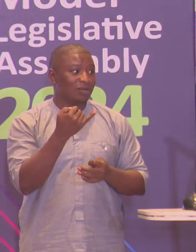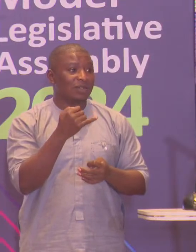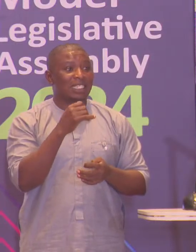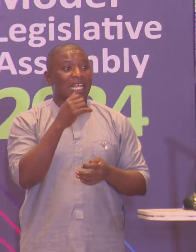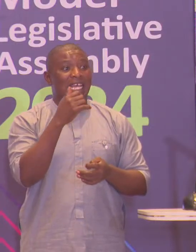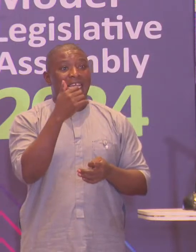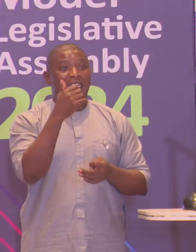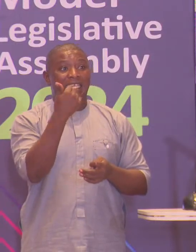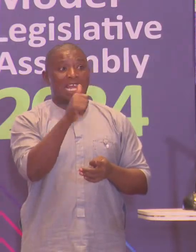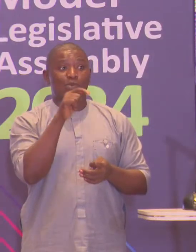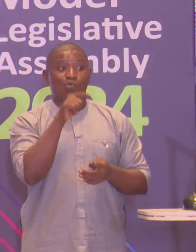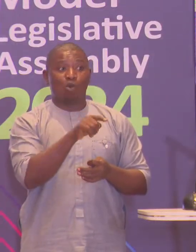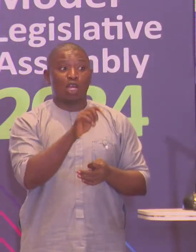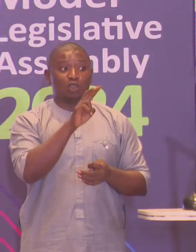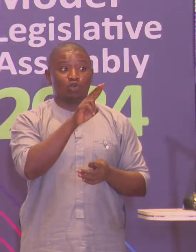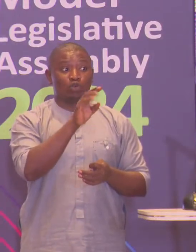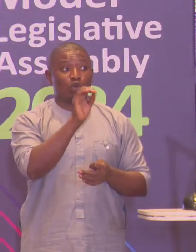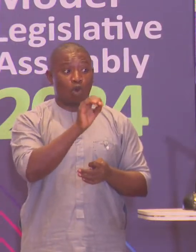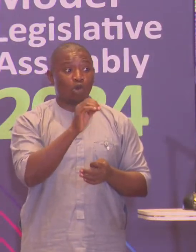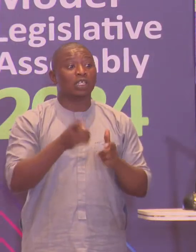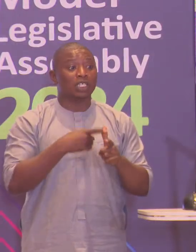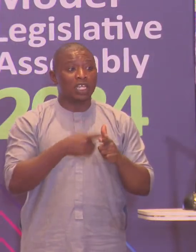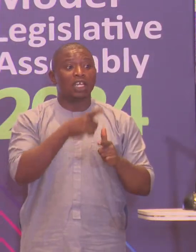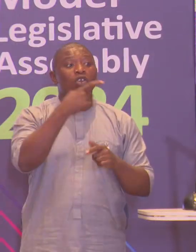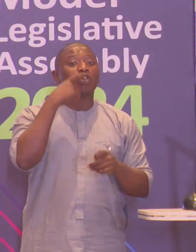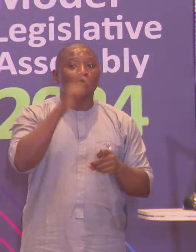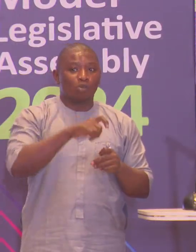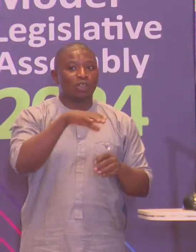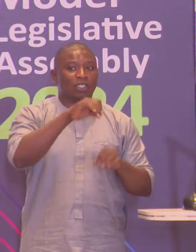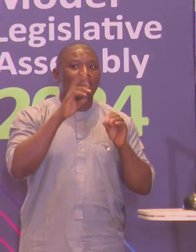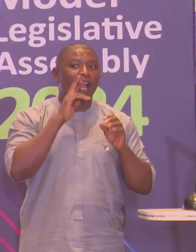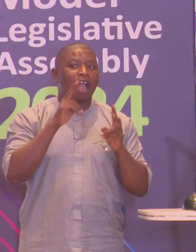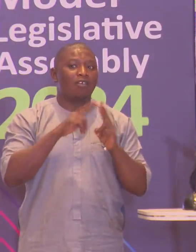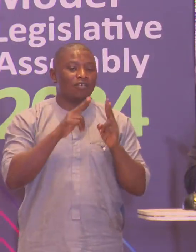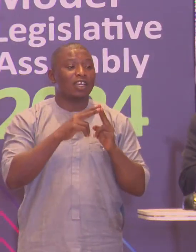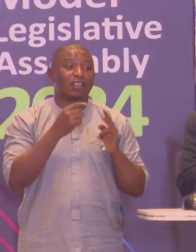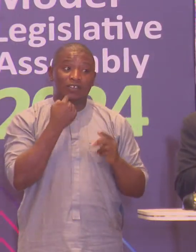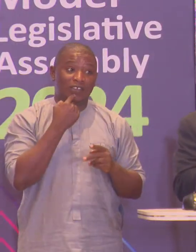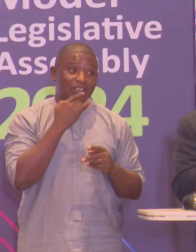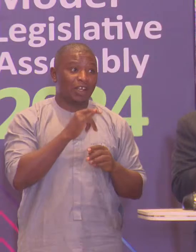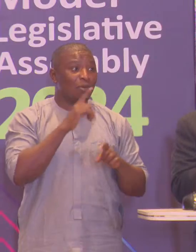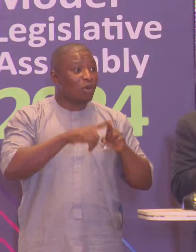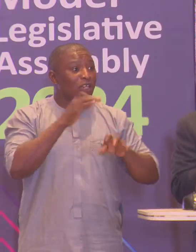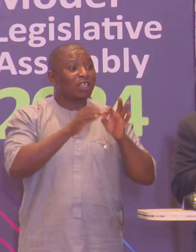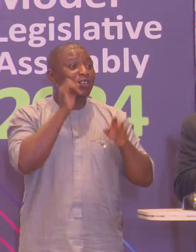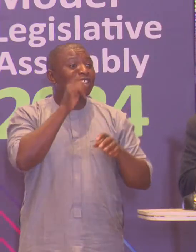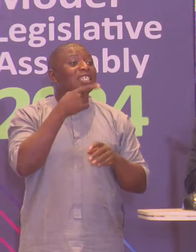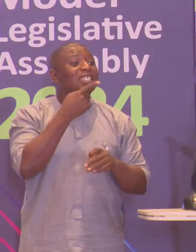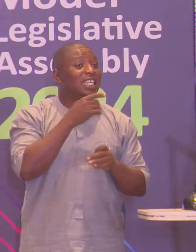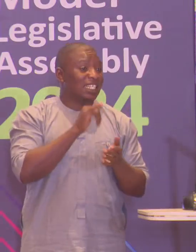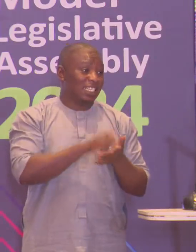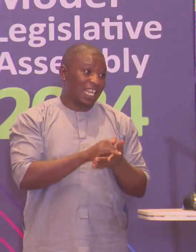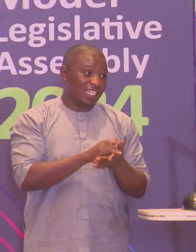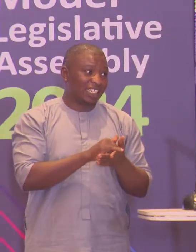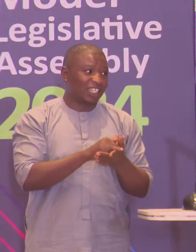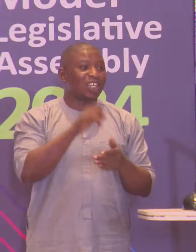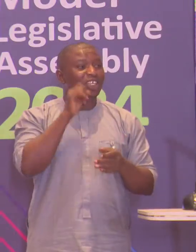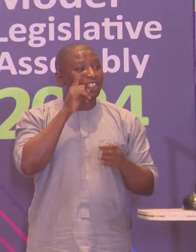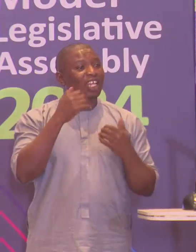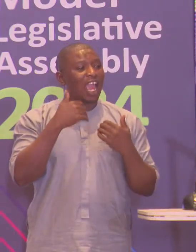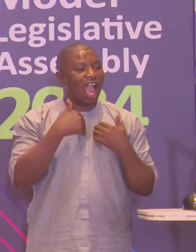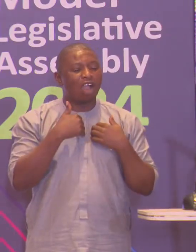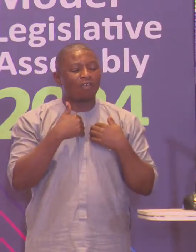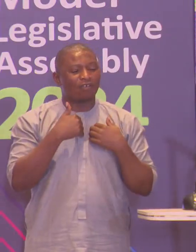10.20, then you must take her very seriously. But if she says that she has quite a